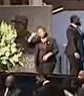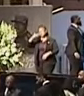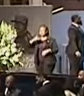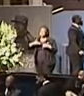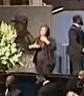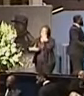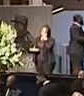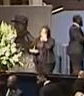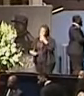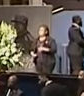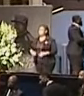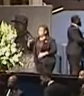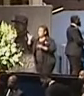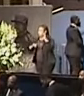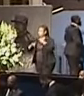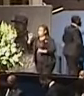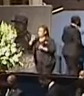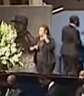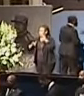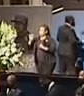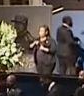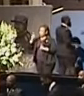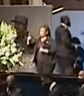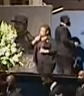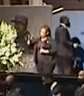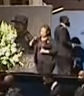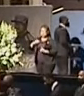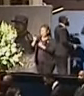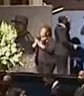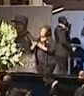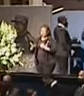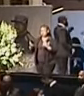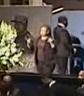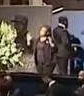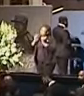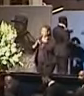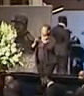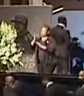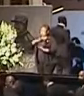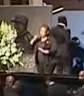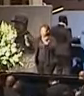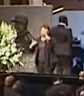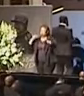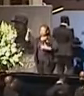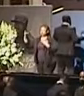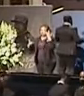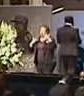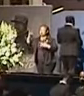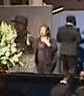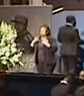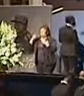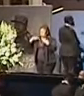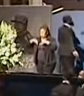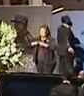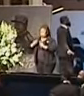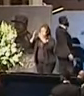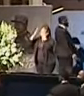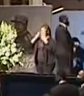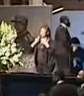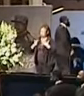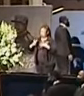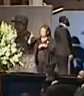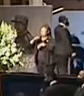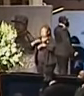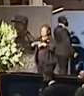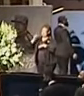God is my everything. He is my joy. He's my joy. sorrow and